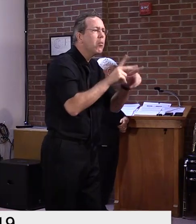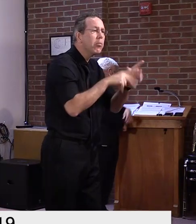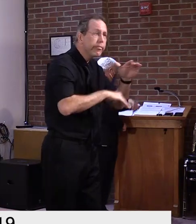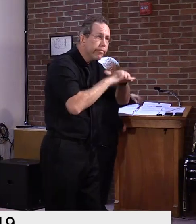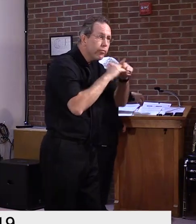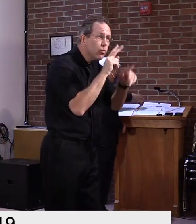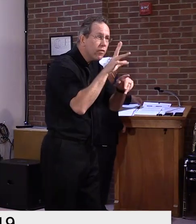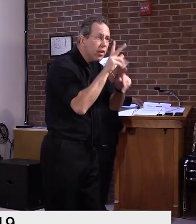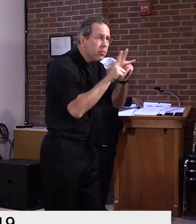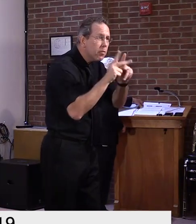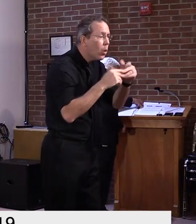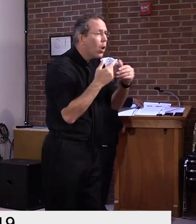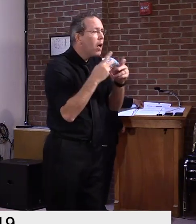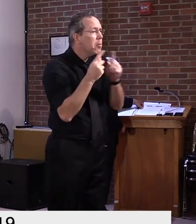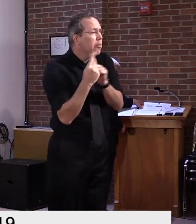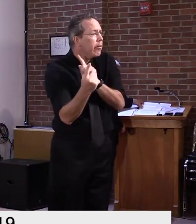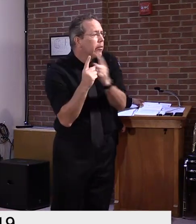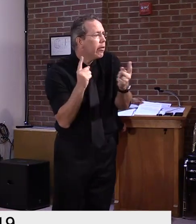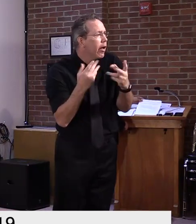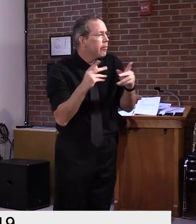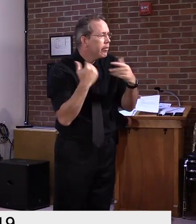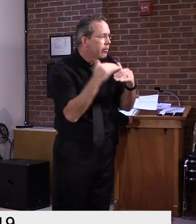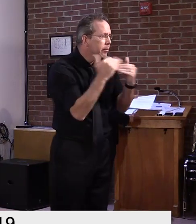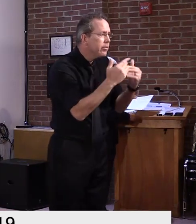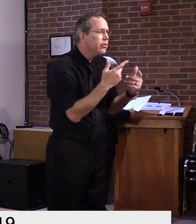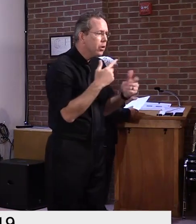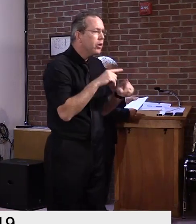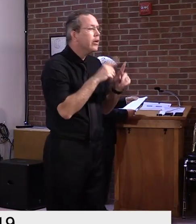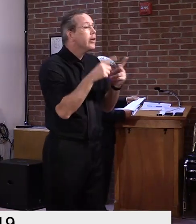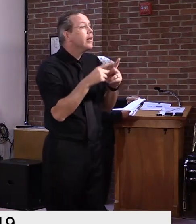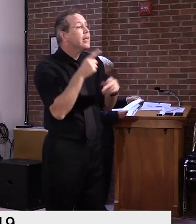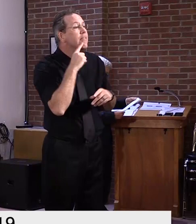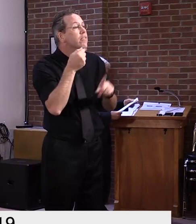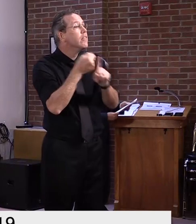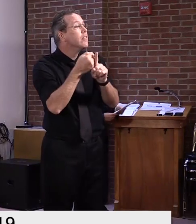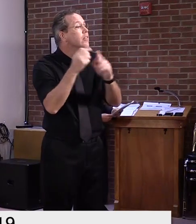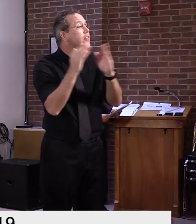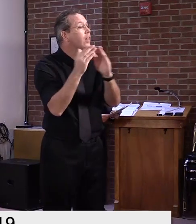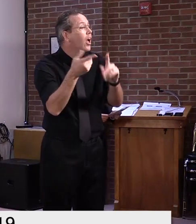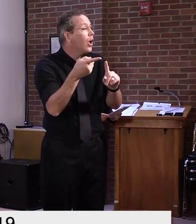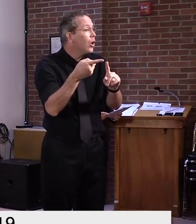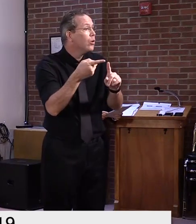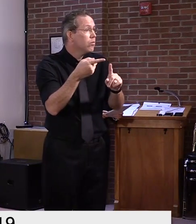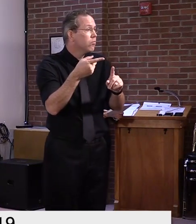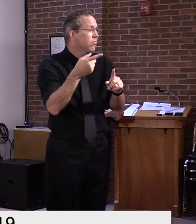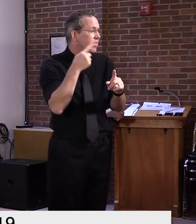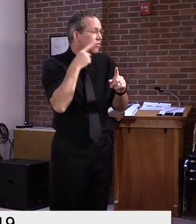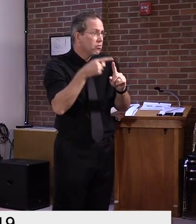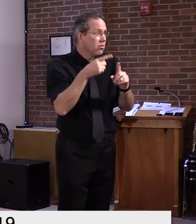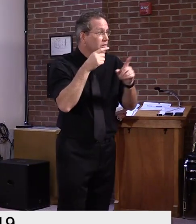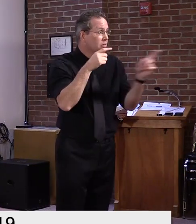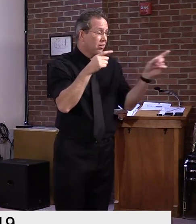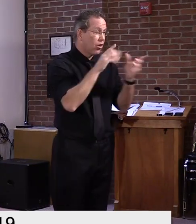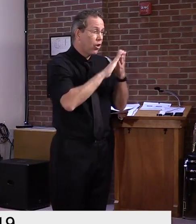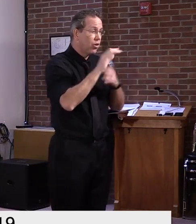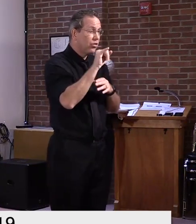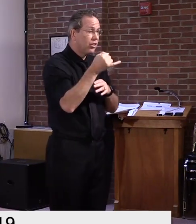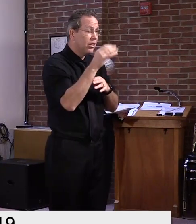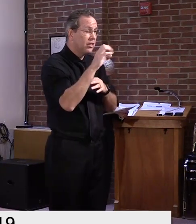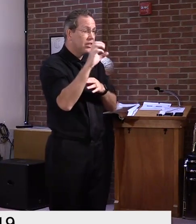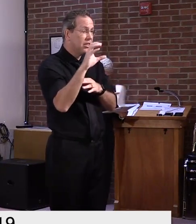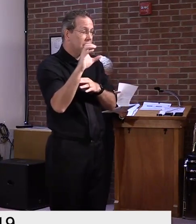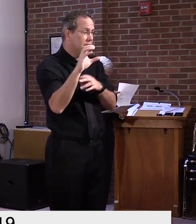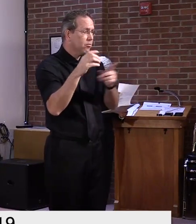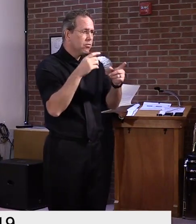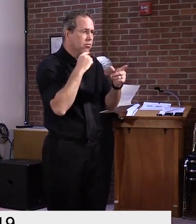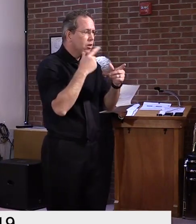Burlington. If Johnson, for instance, sees that there's a problem in the same regard, they can do that as well. But the